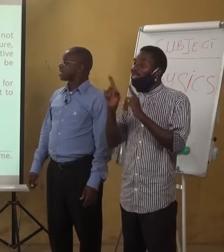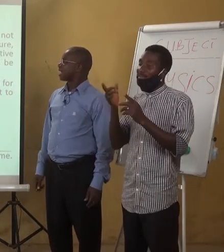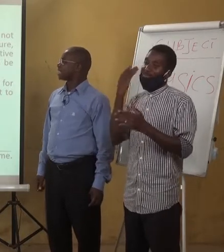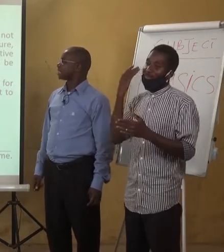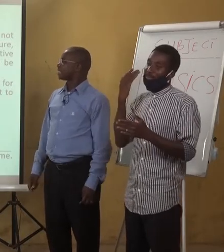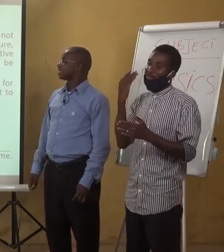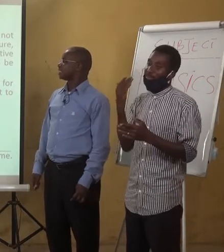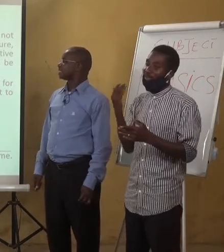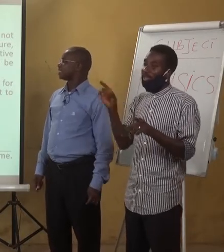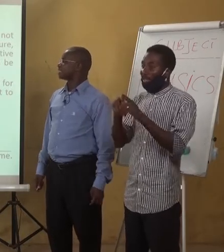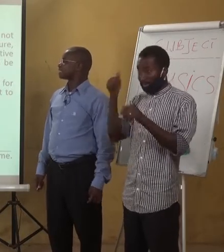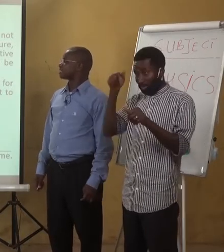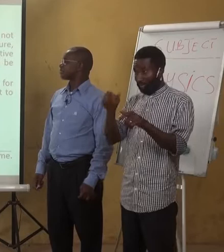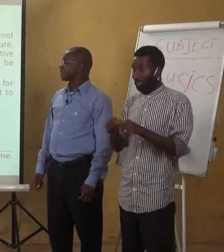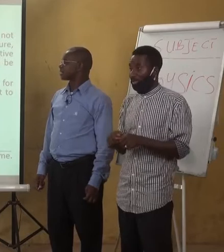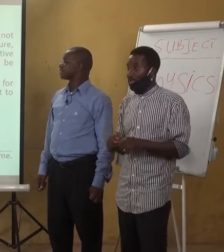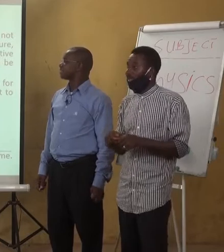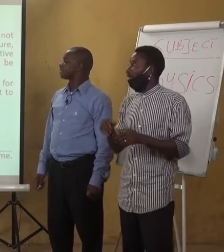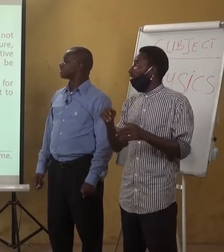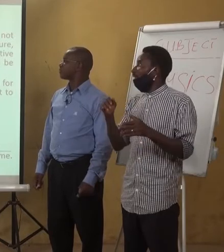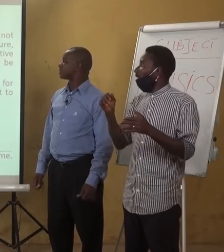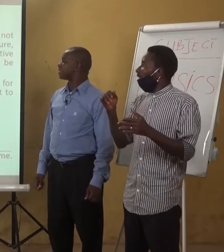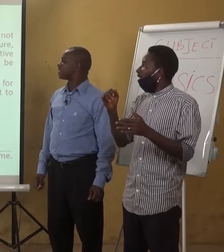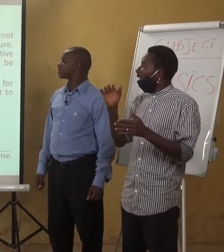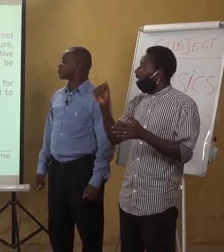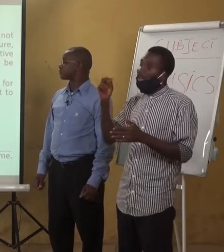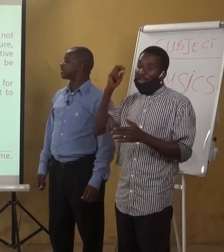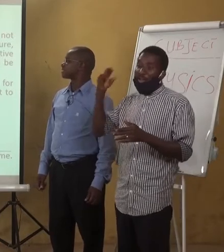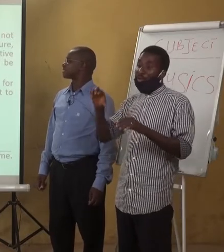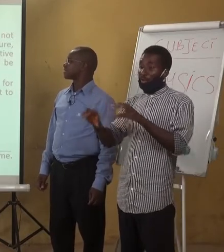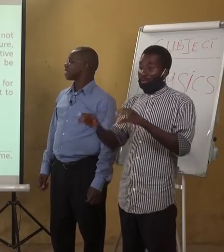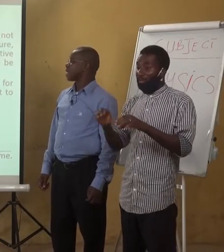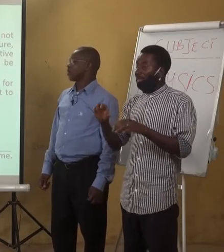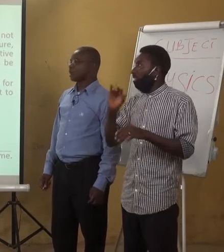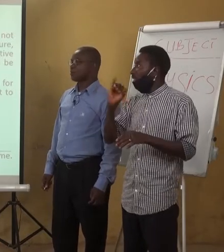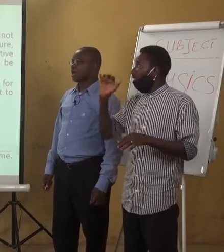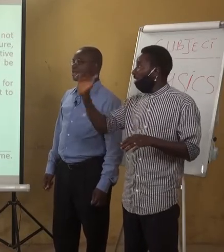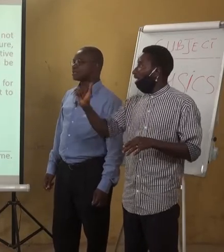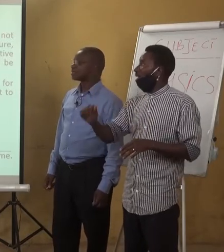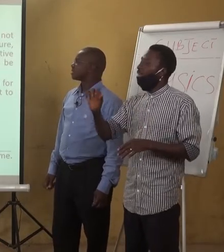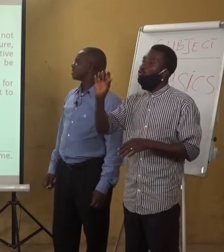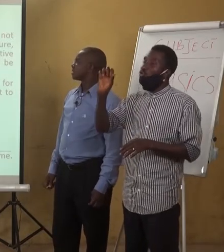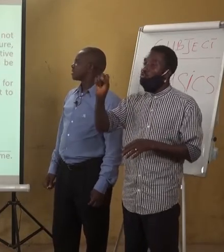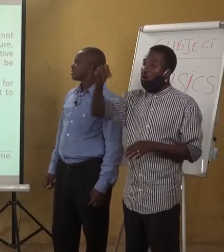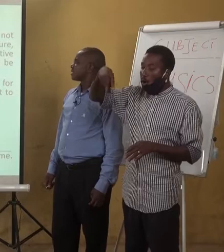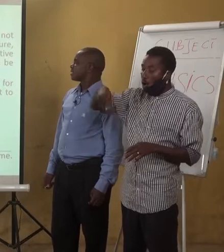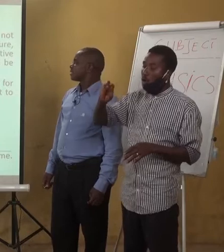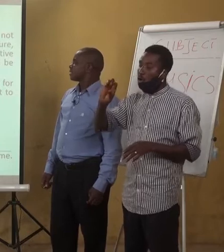a reminder that it is radioactivity, a spontaneous process whereby